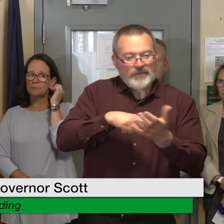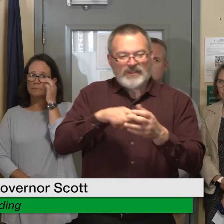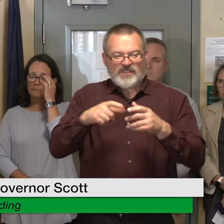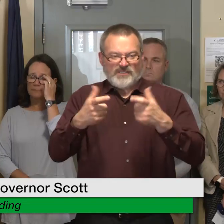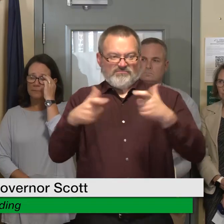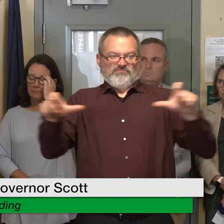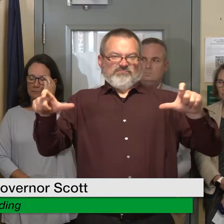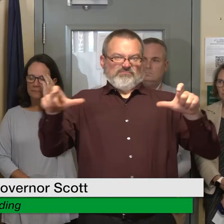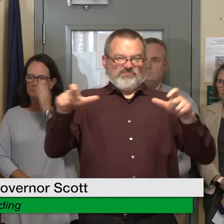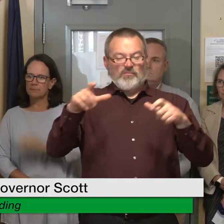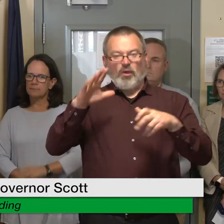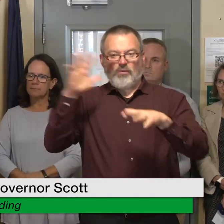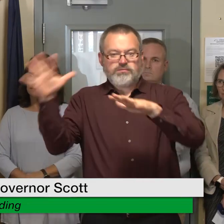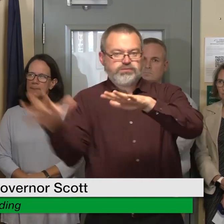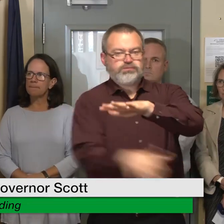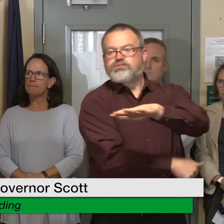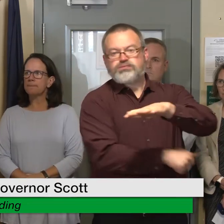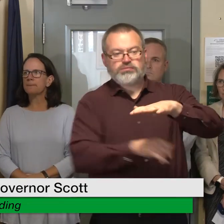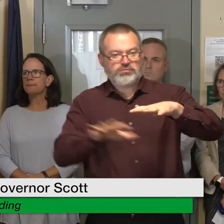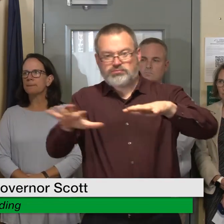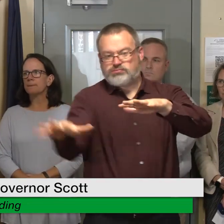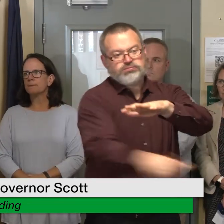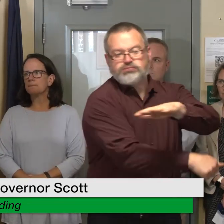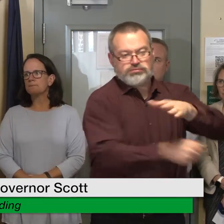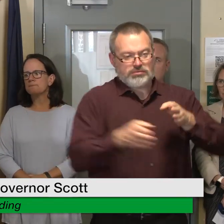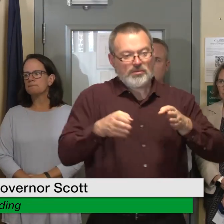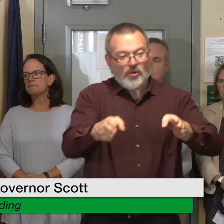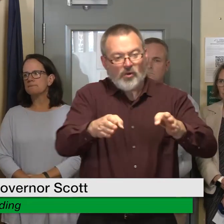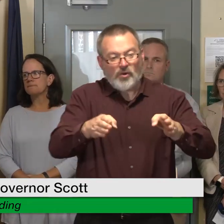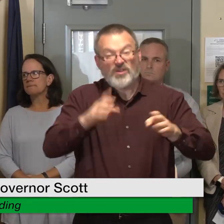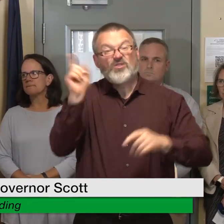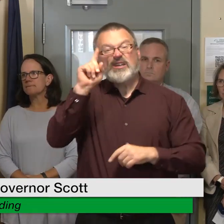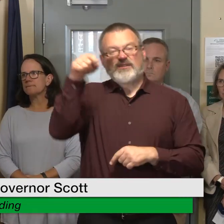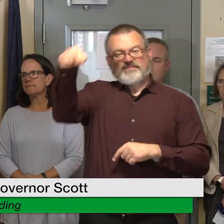out in the West Danville area.